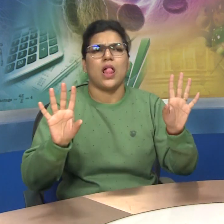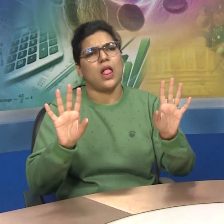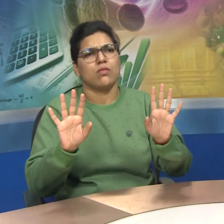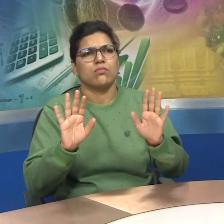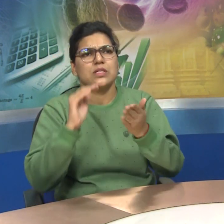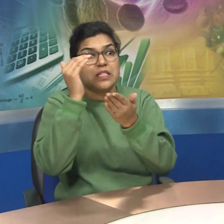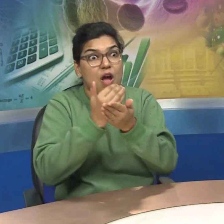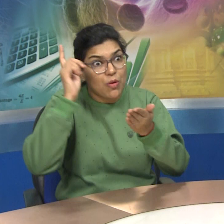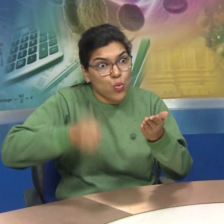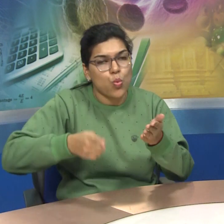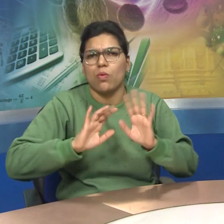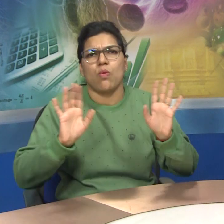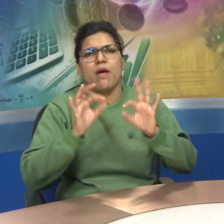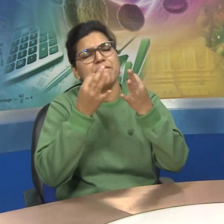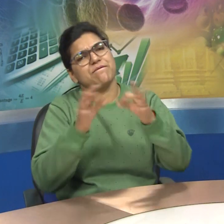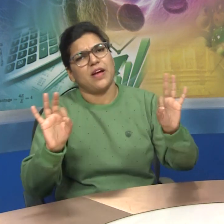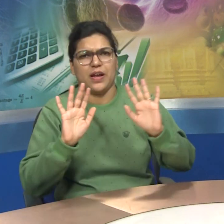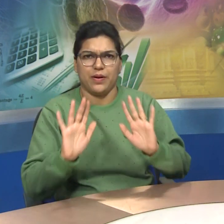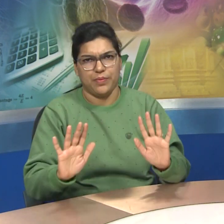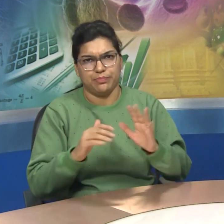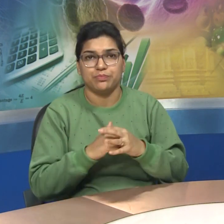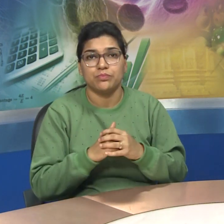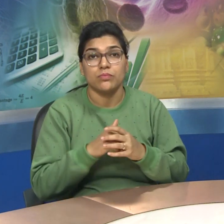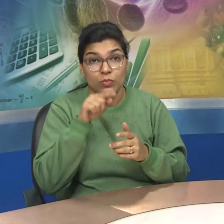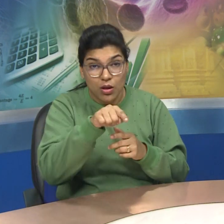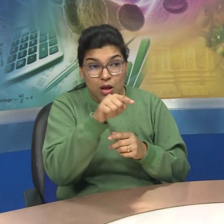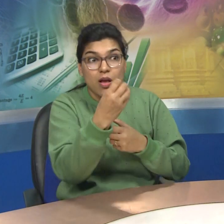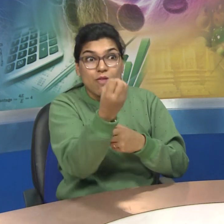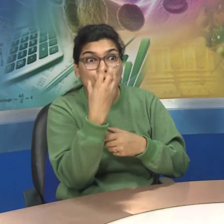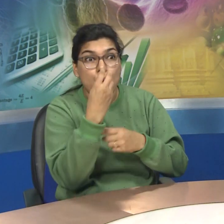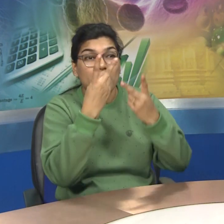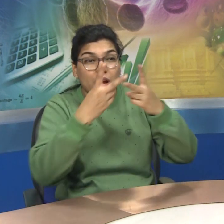It talks about the non-documentary sources of information.